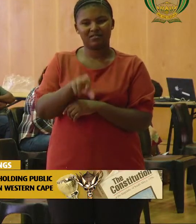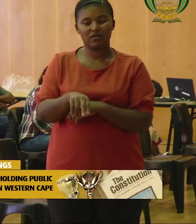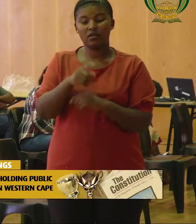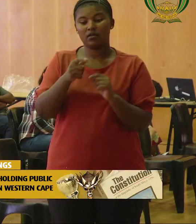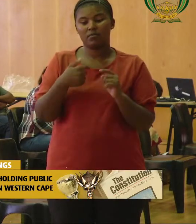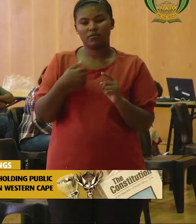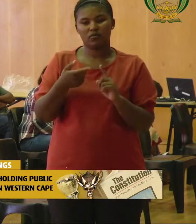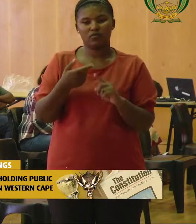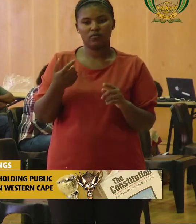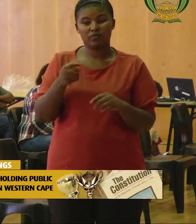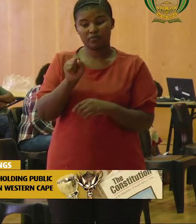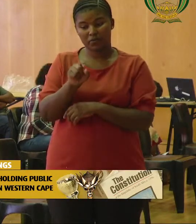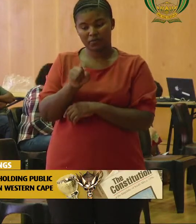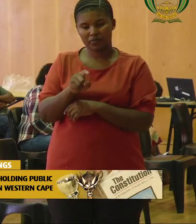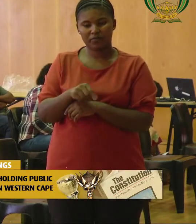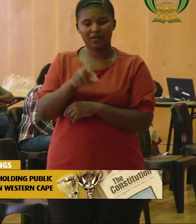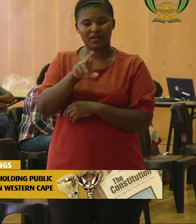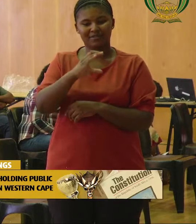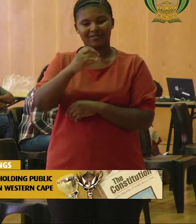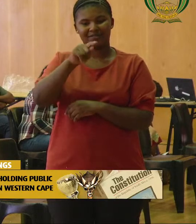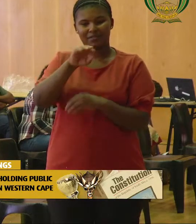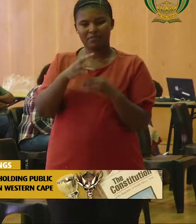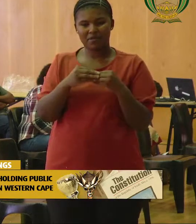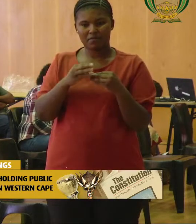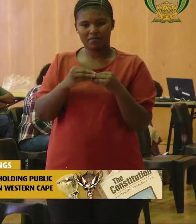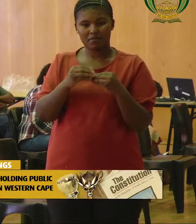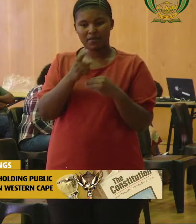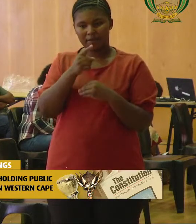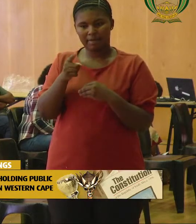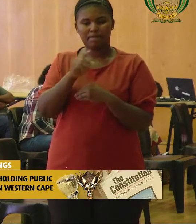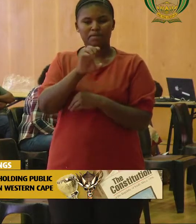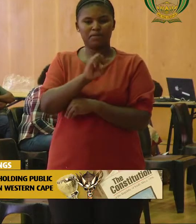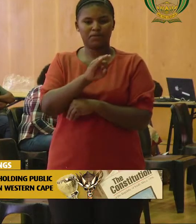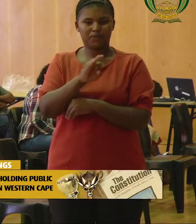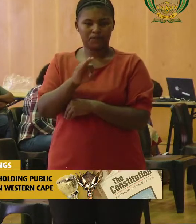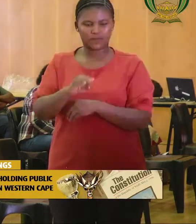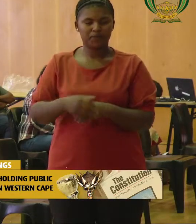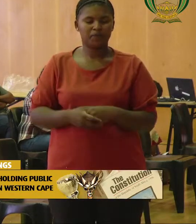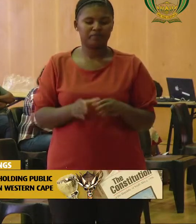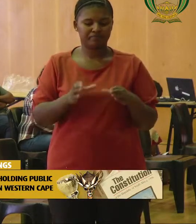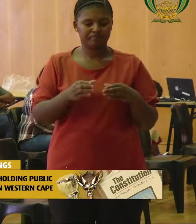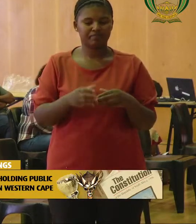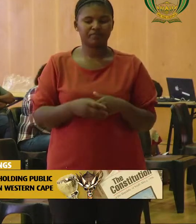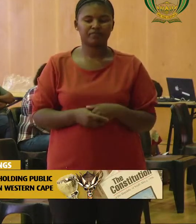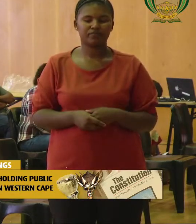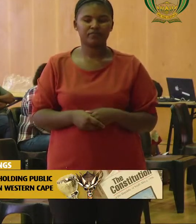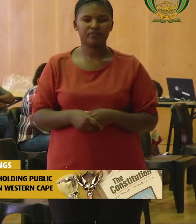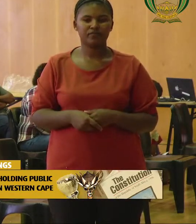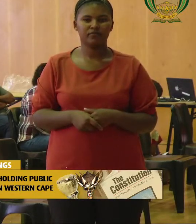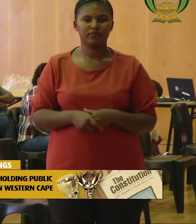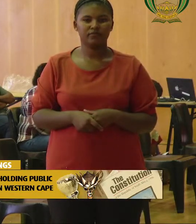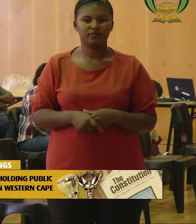sub-region, the RCT member kulo mbutho kuthiwa yi-EFF.